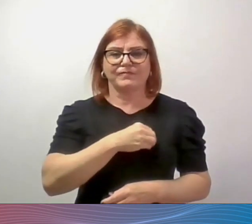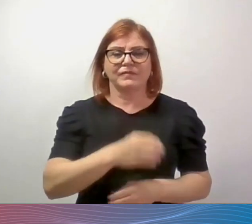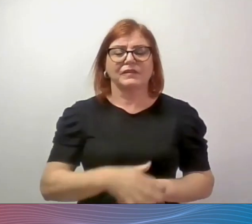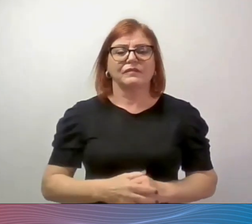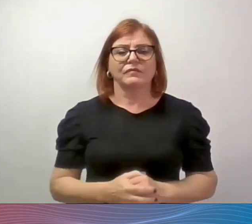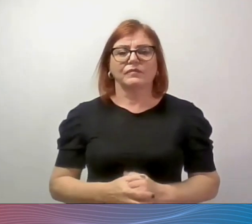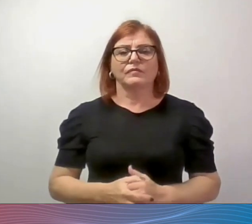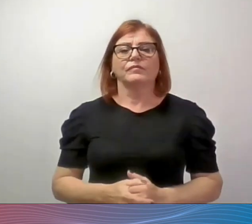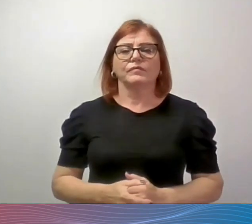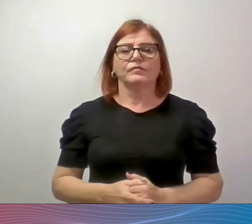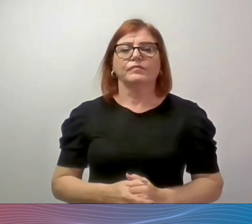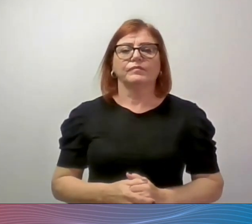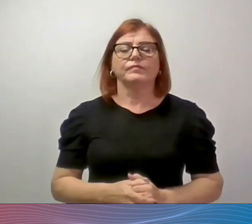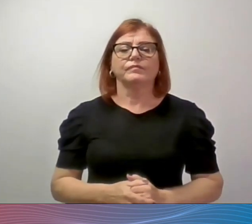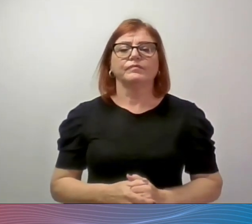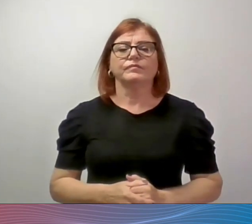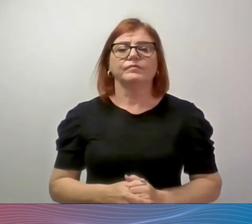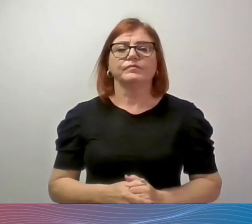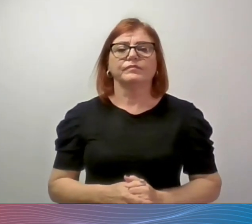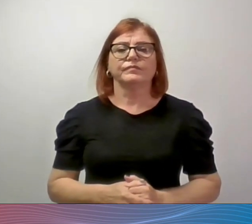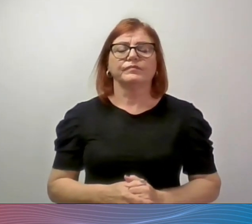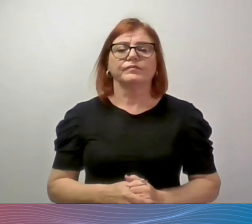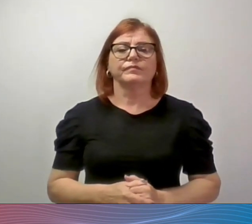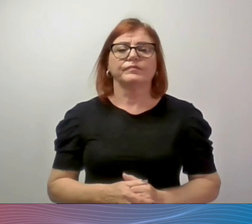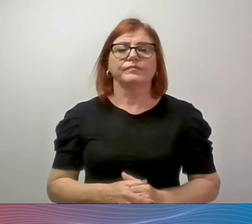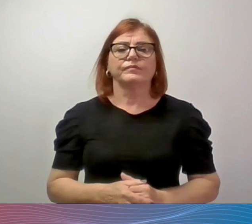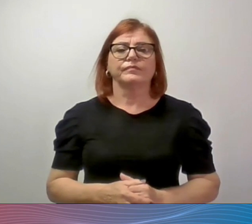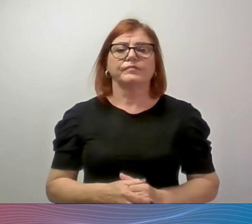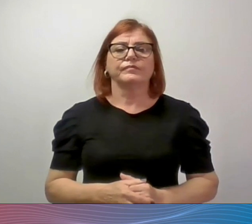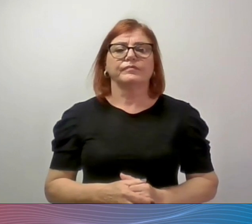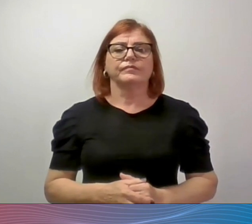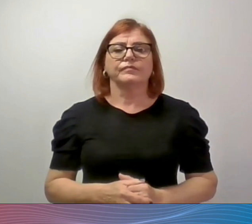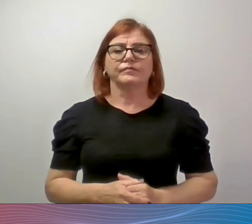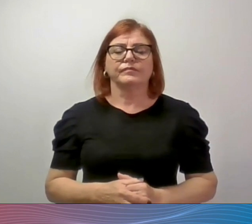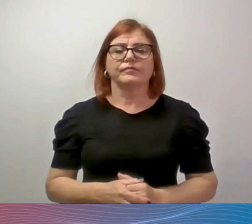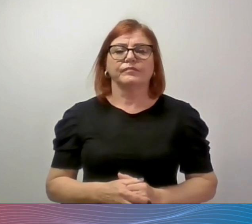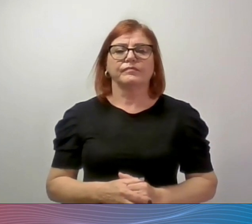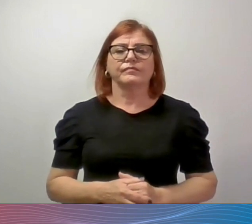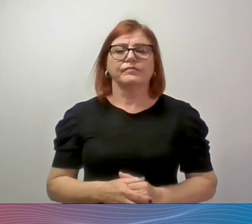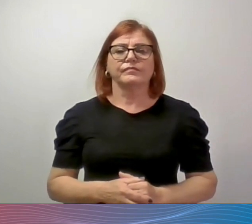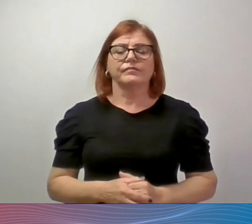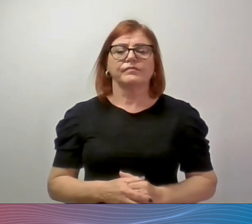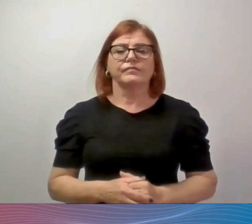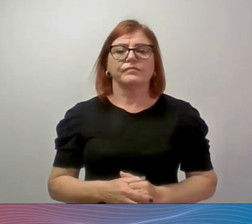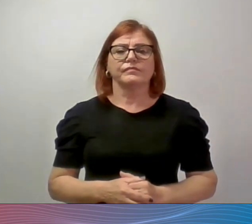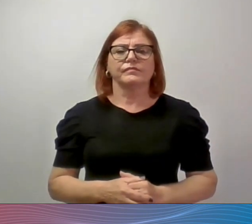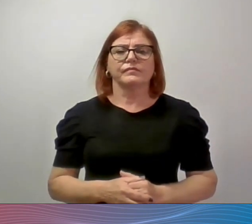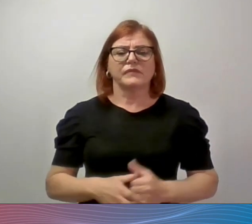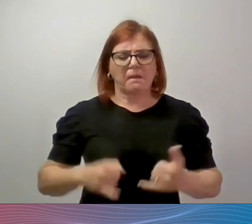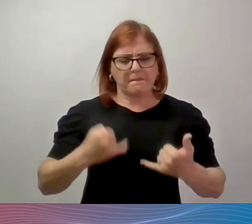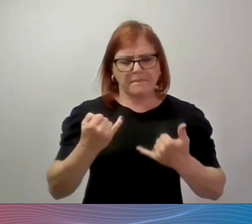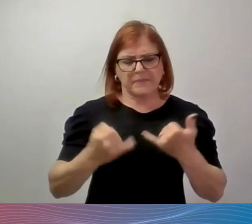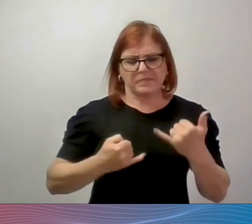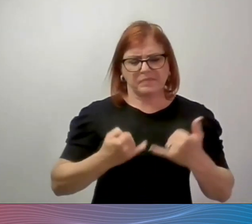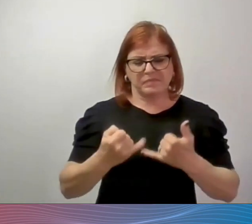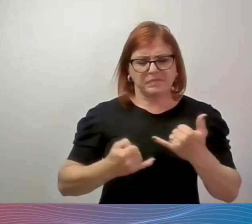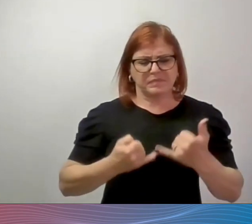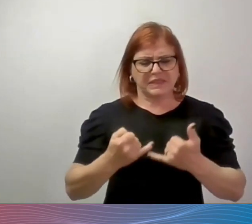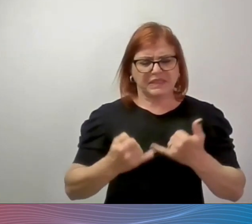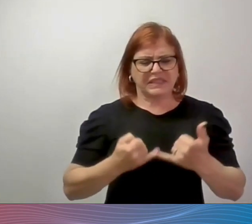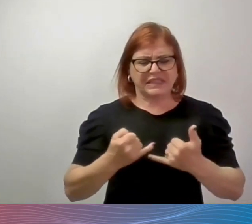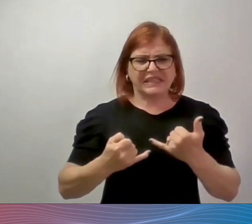foolish speaking, even a sinful speaking. Chocarrices são brincadeiras maliciosas. Coarse jesting is